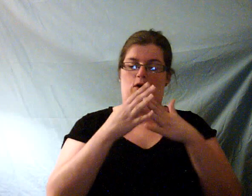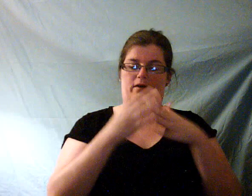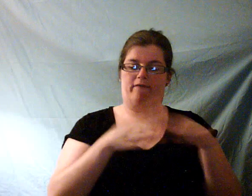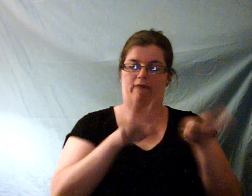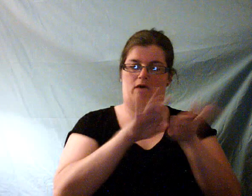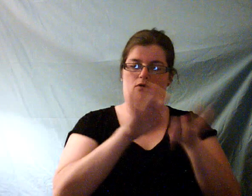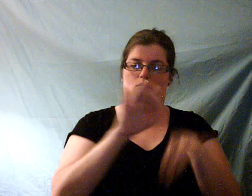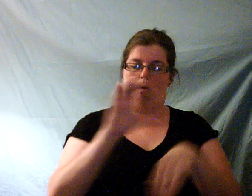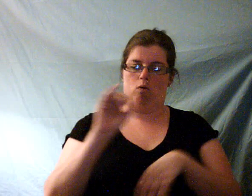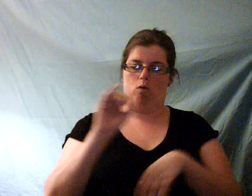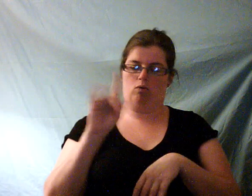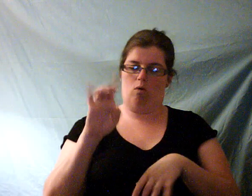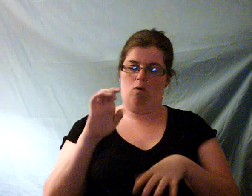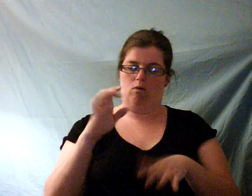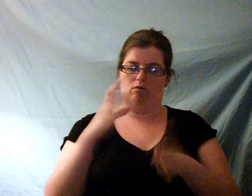equality.